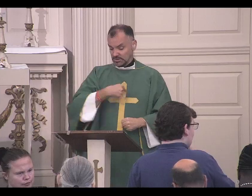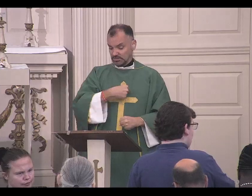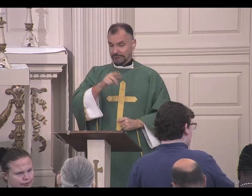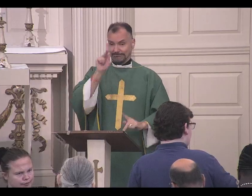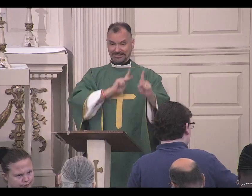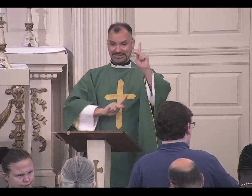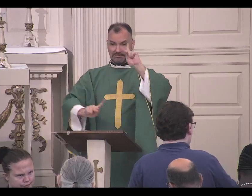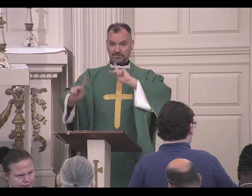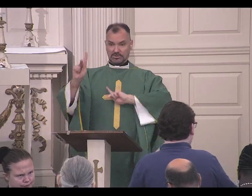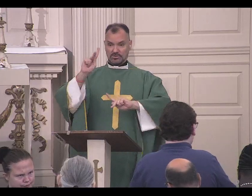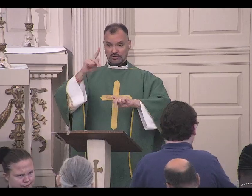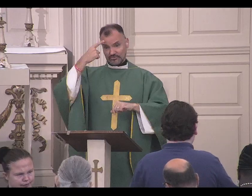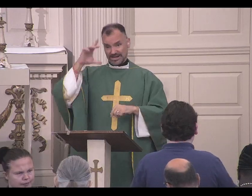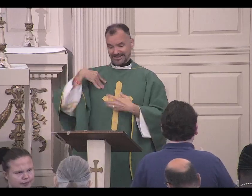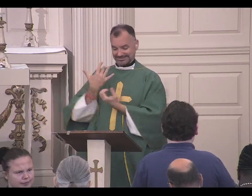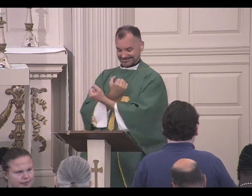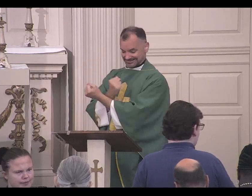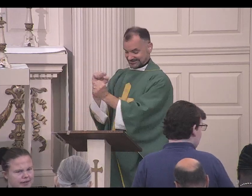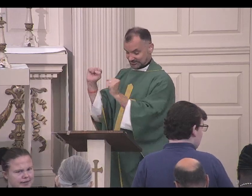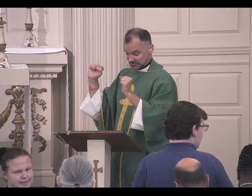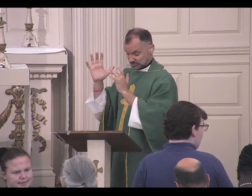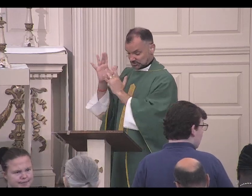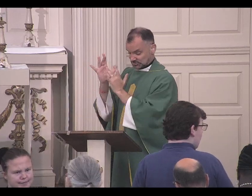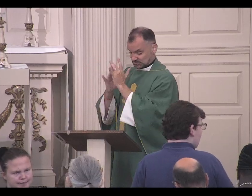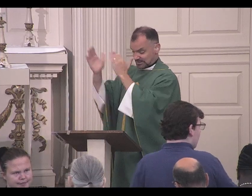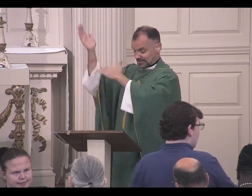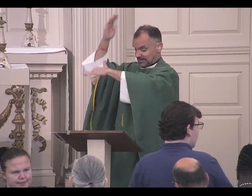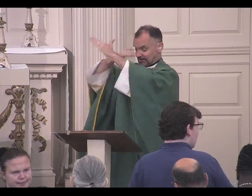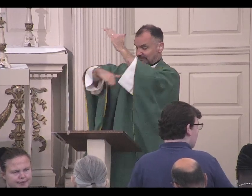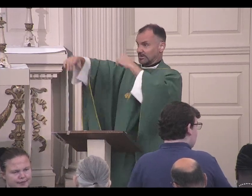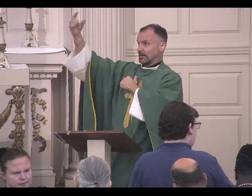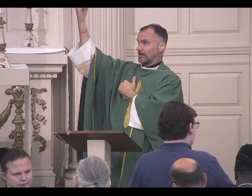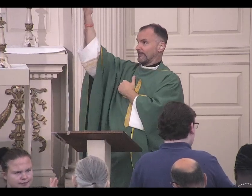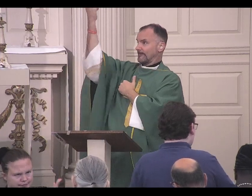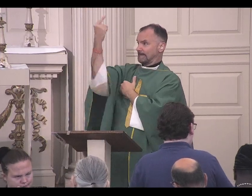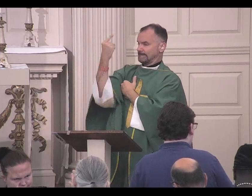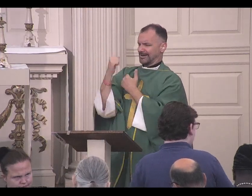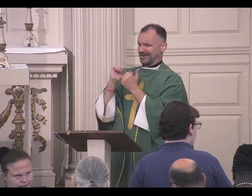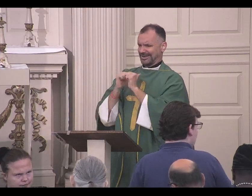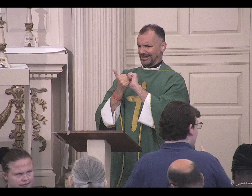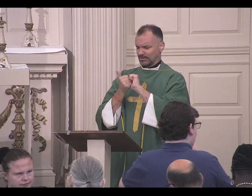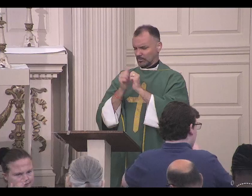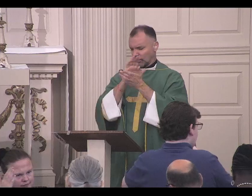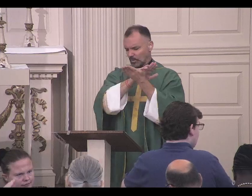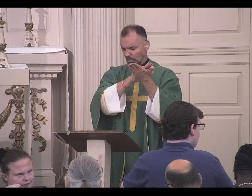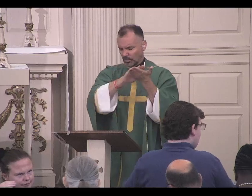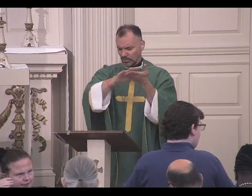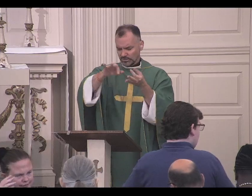For our sake he was crucified under Pontius Pilate, suffered death and was buried. And the third day he rose again